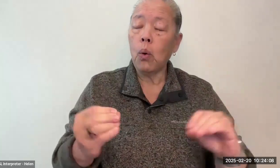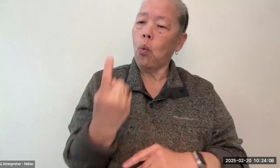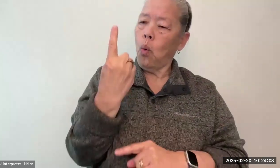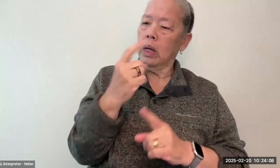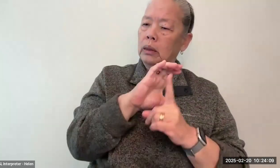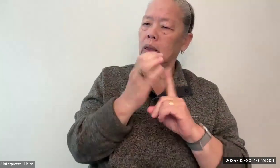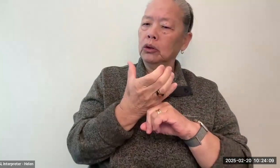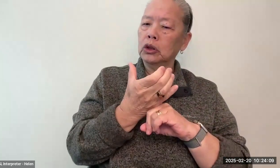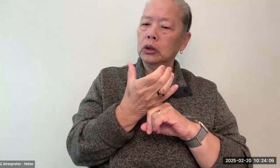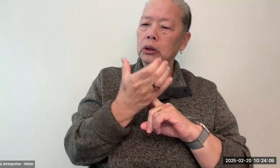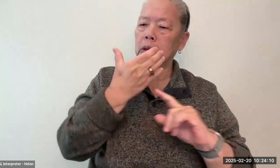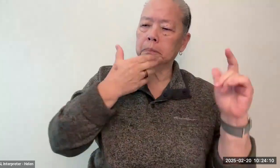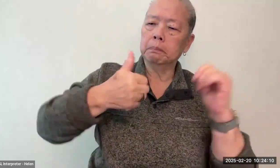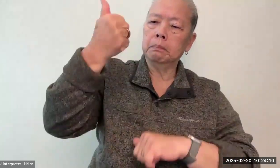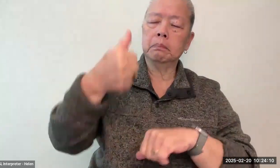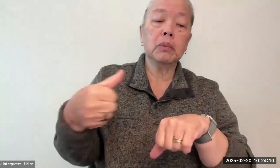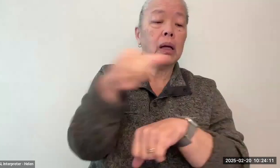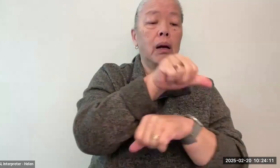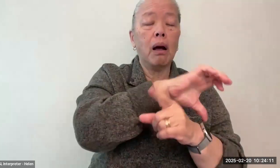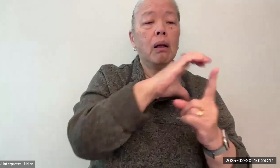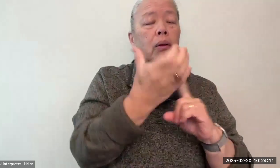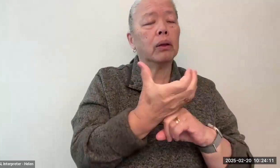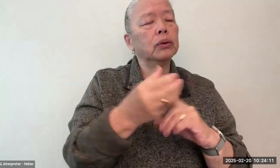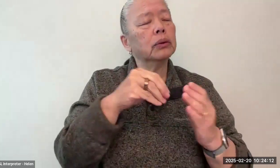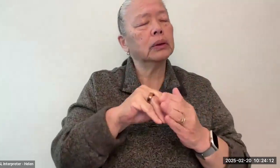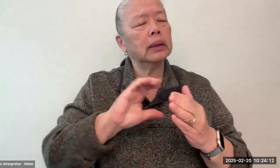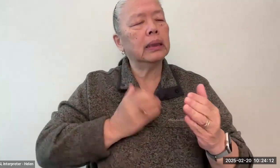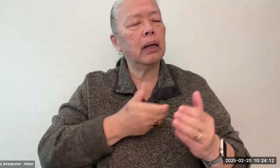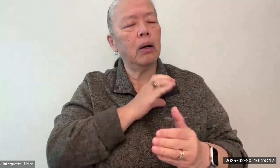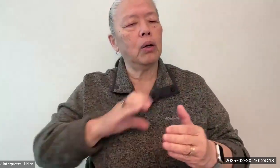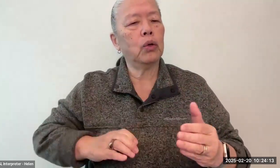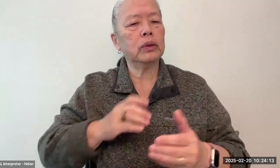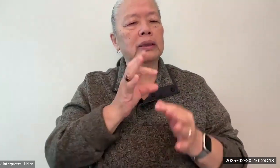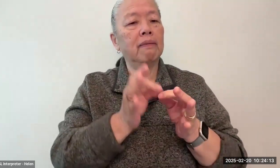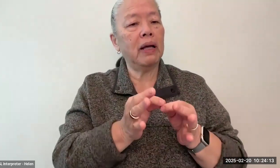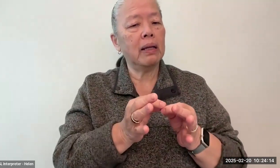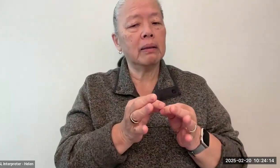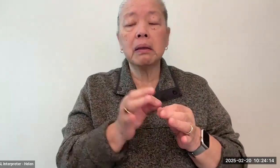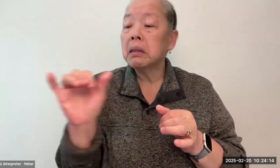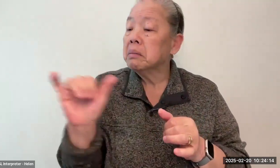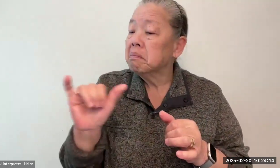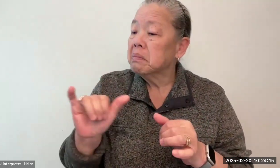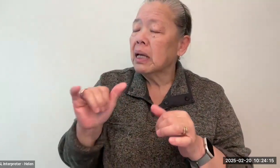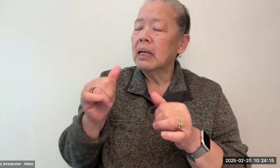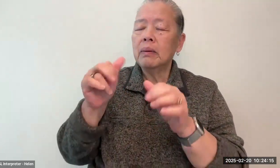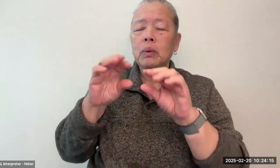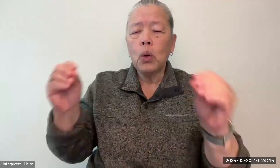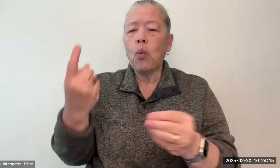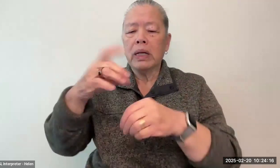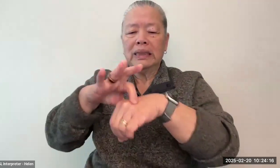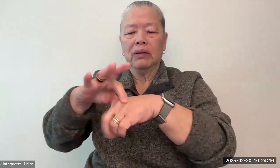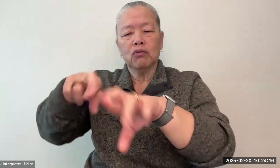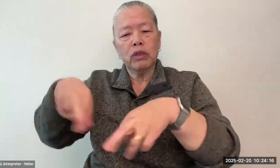claim superiority over other cultures in the Christian faith, just as no region can claim superiority over